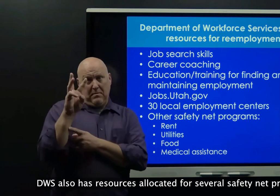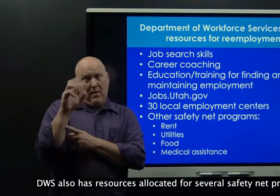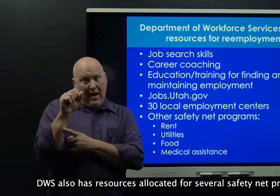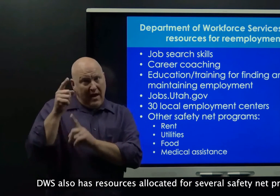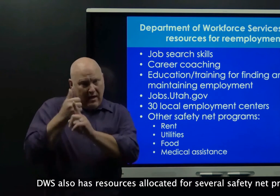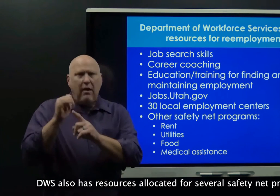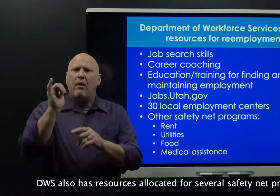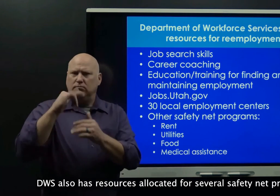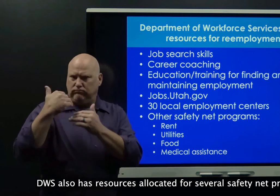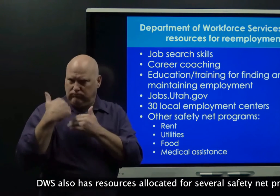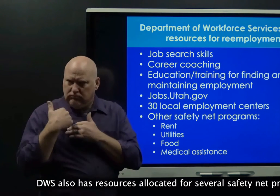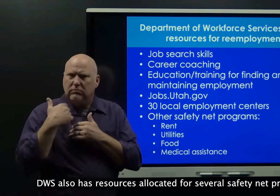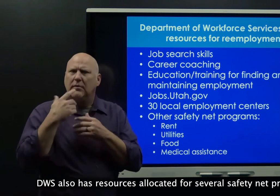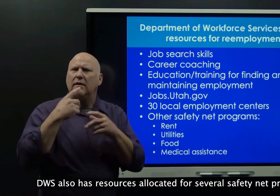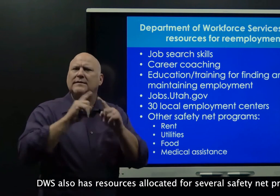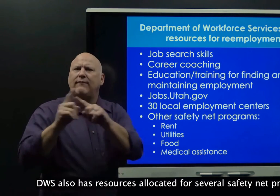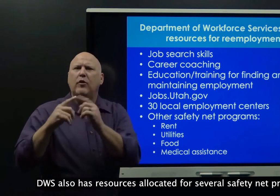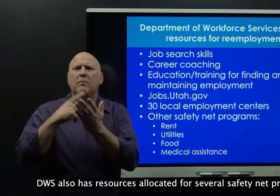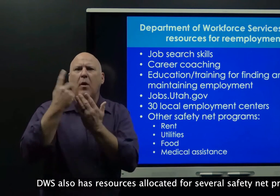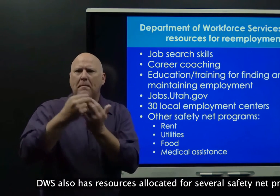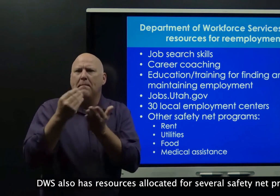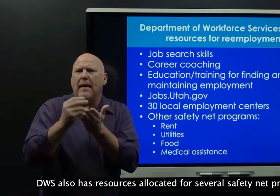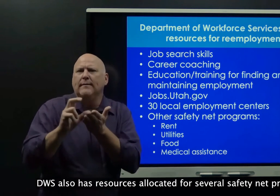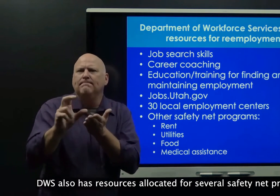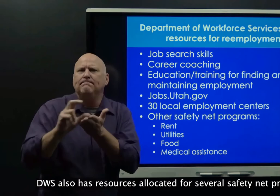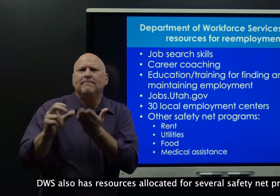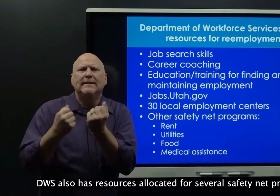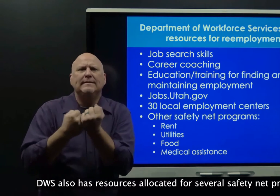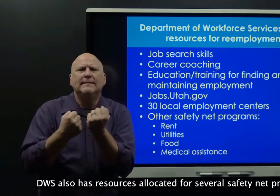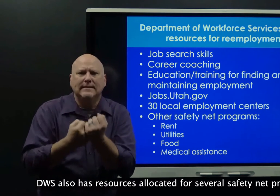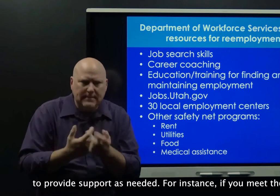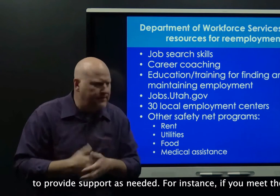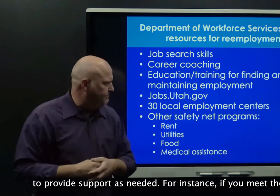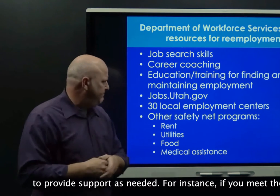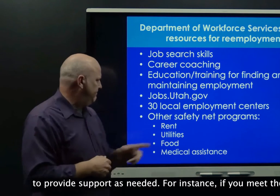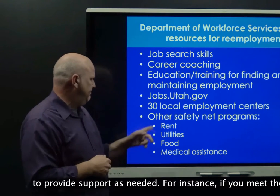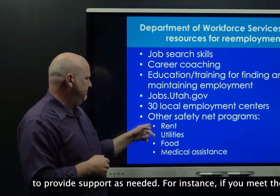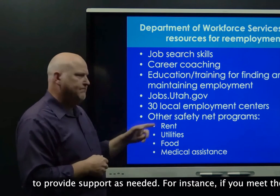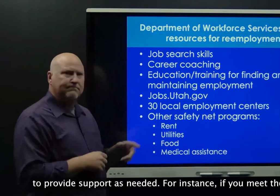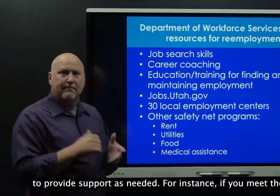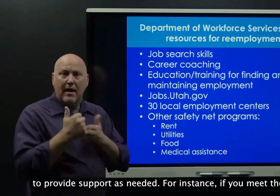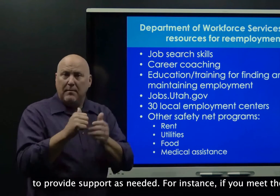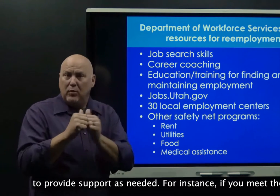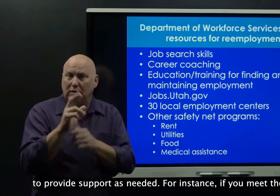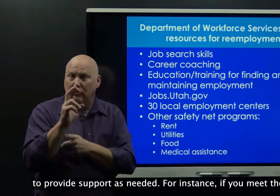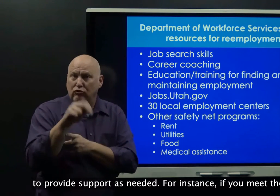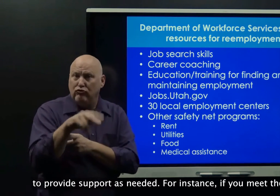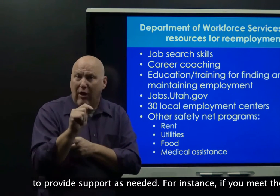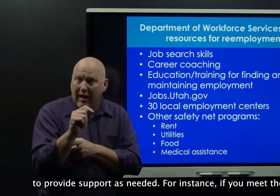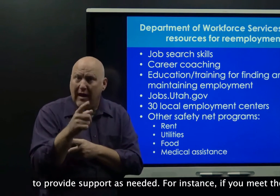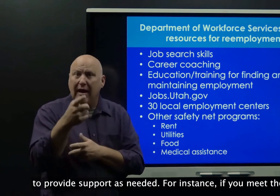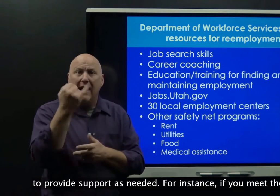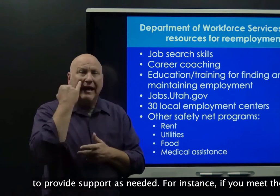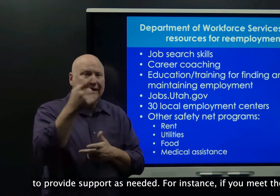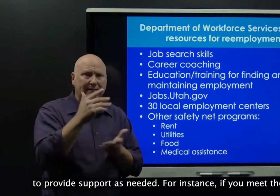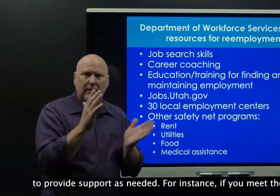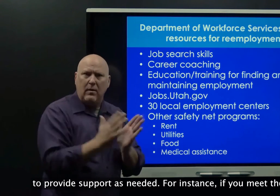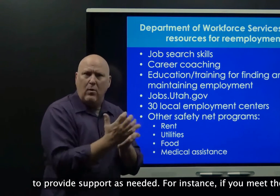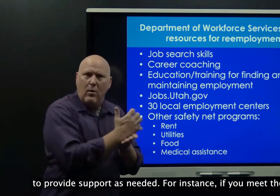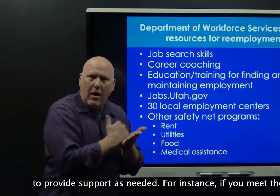DWS also has resources allocated for several safety net programs to provide support as needed. For instance, if you meet the